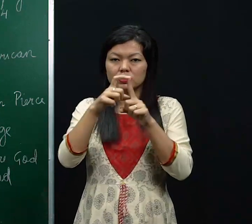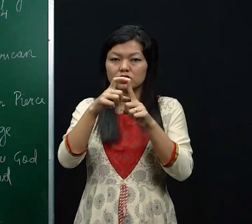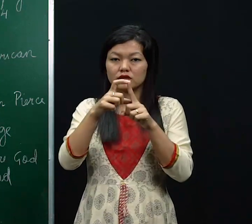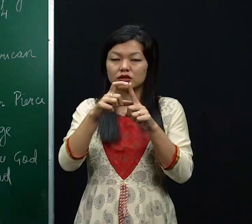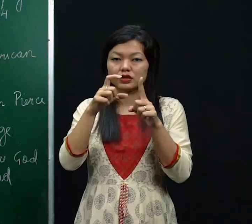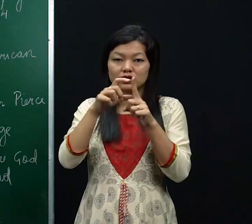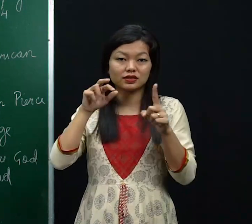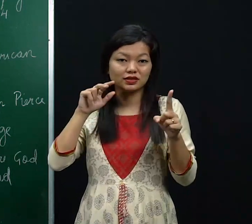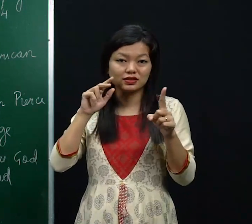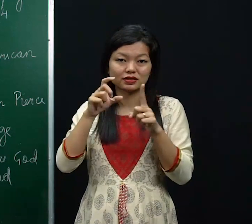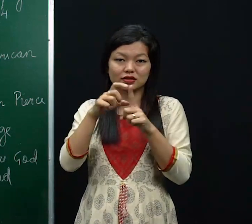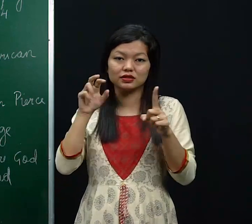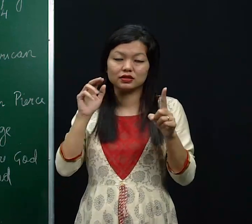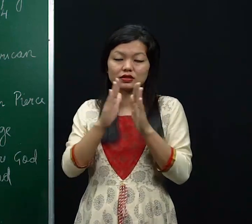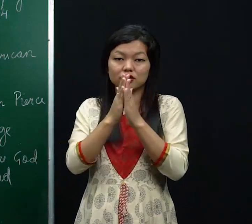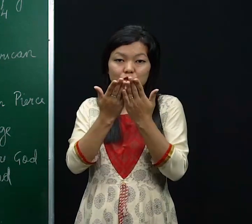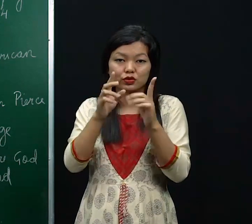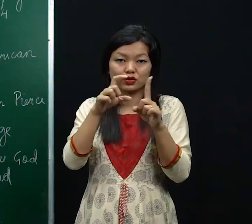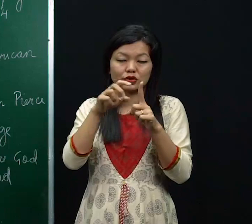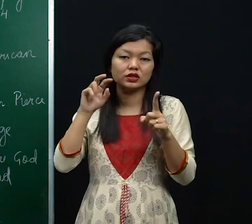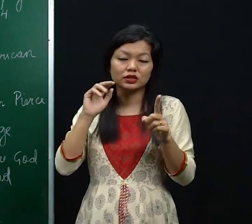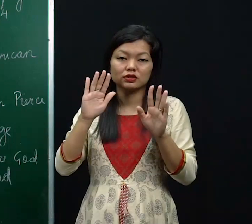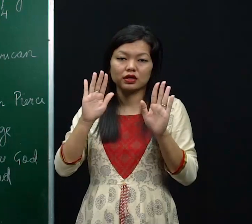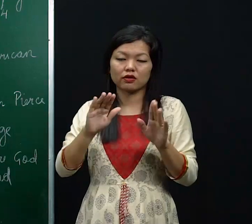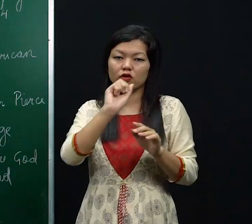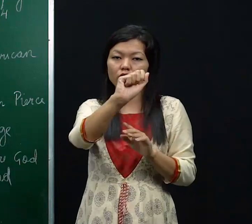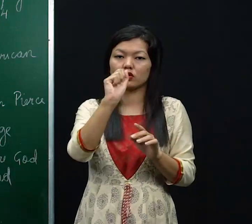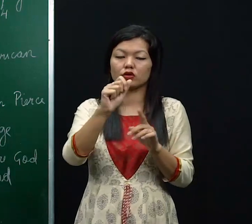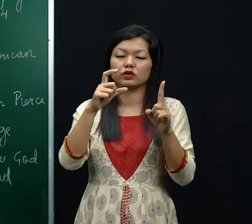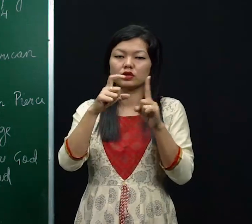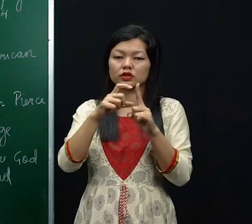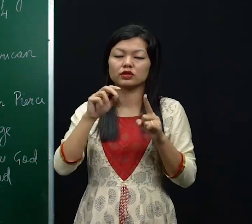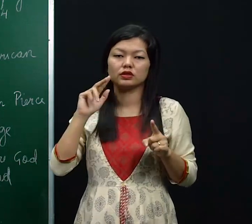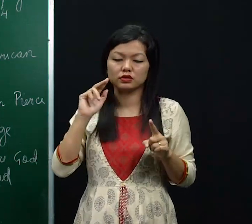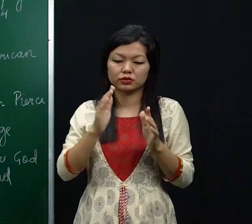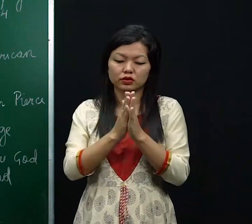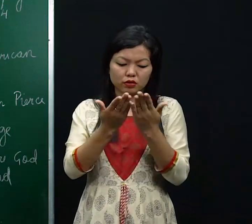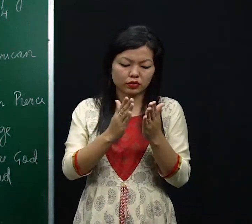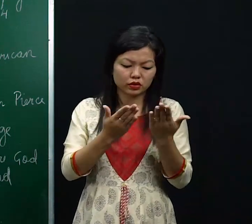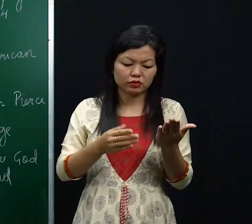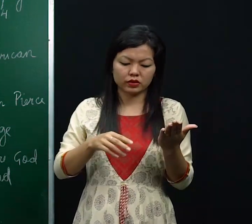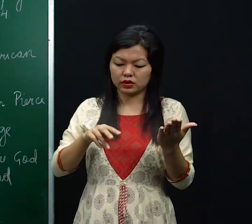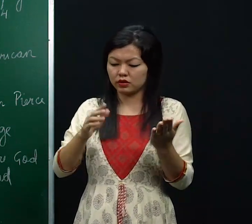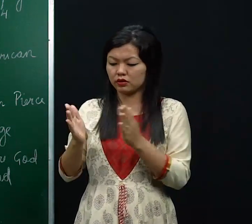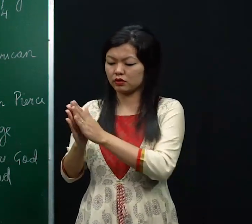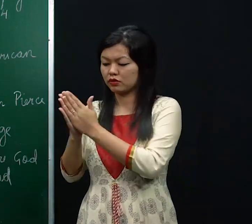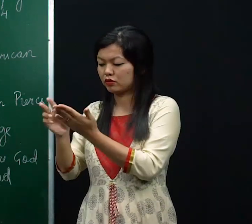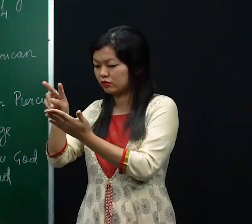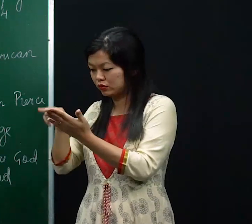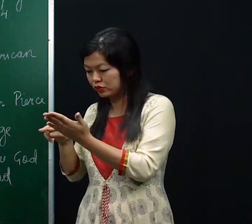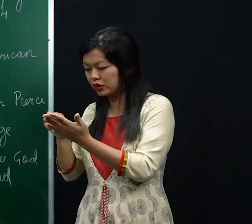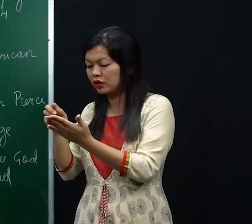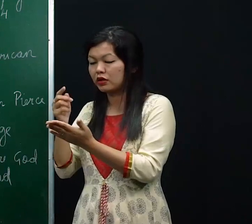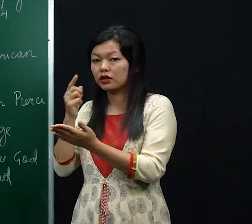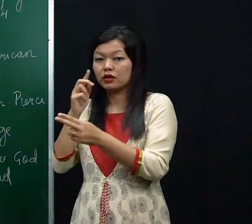been doing in your lower classes. And so you have to go through your textbook thoroughly. And then only you will be able to do justice